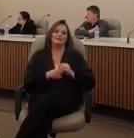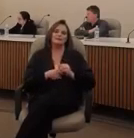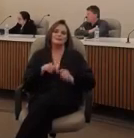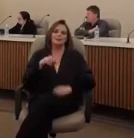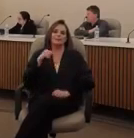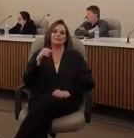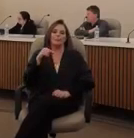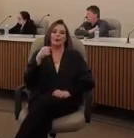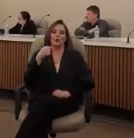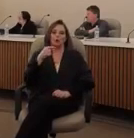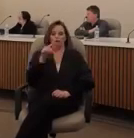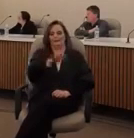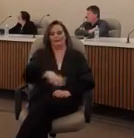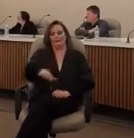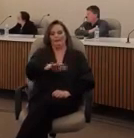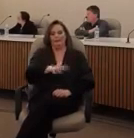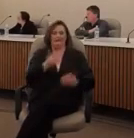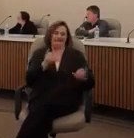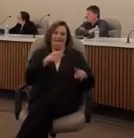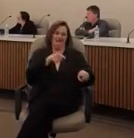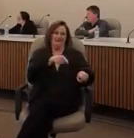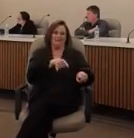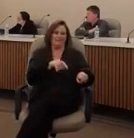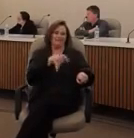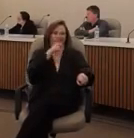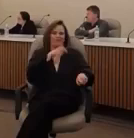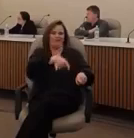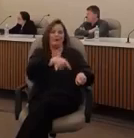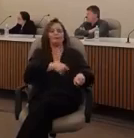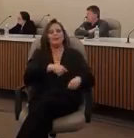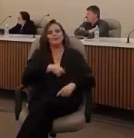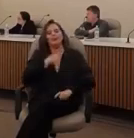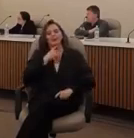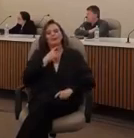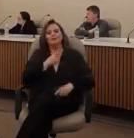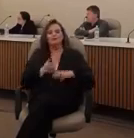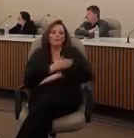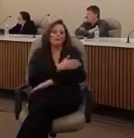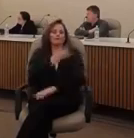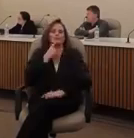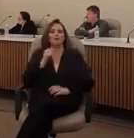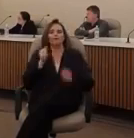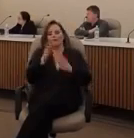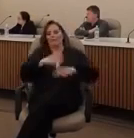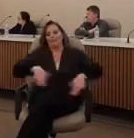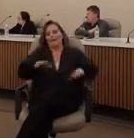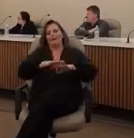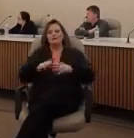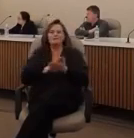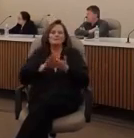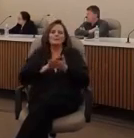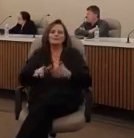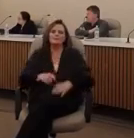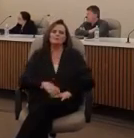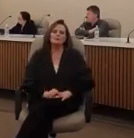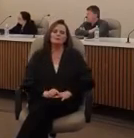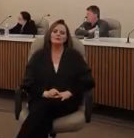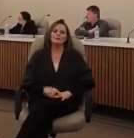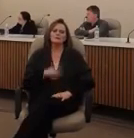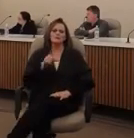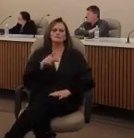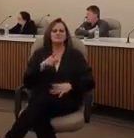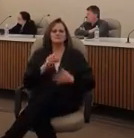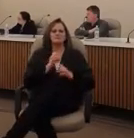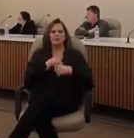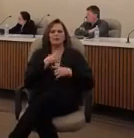no green space really there now, but they're going to enhance some of the landscaping and kind of clean that up and just really make the site a lot more